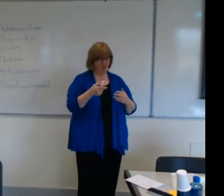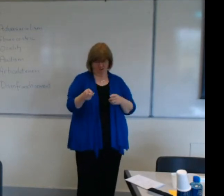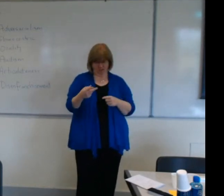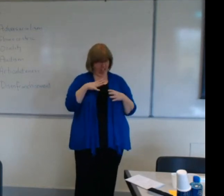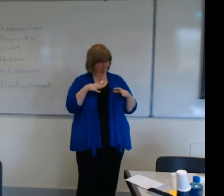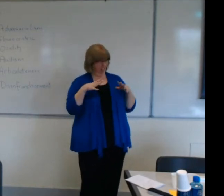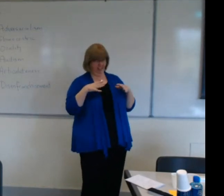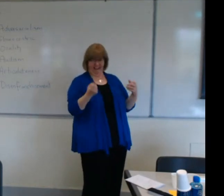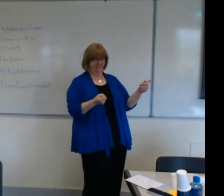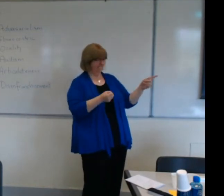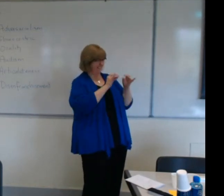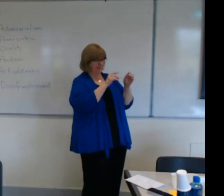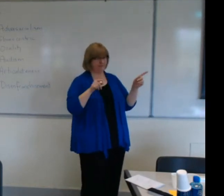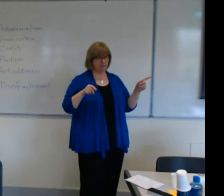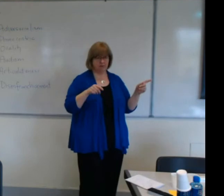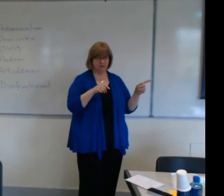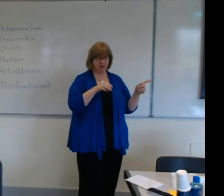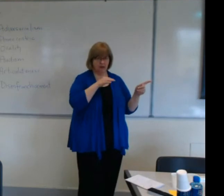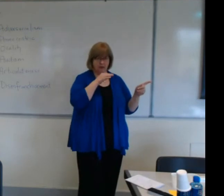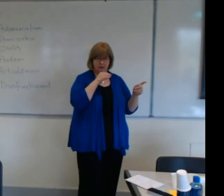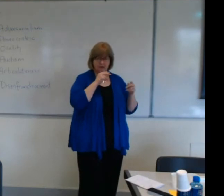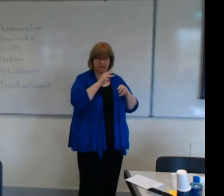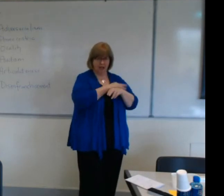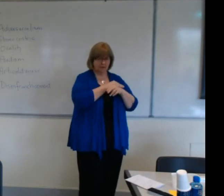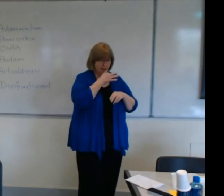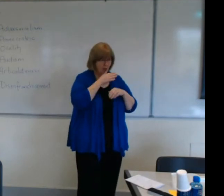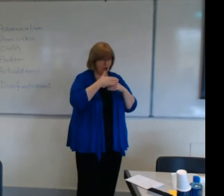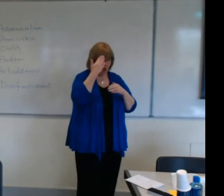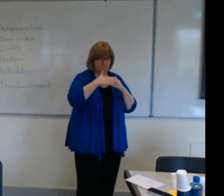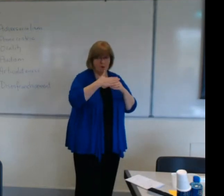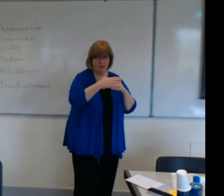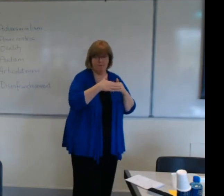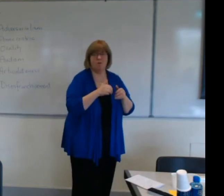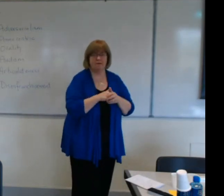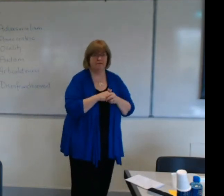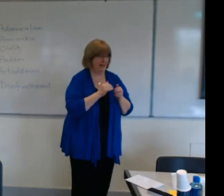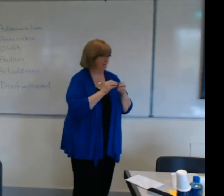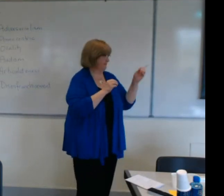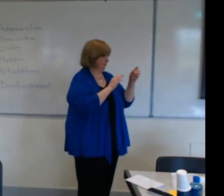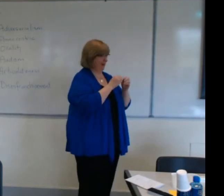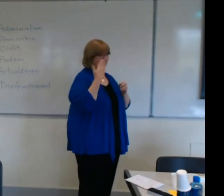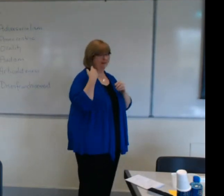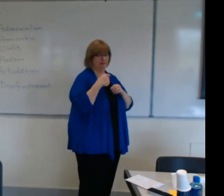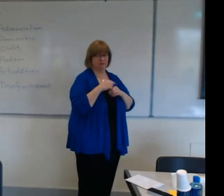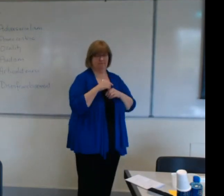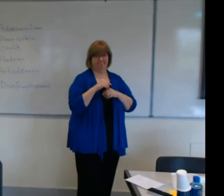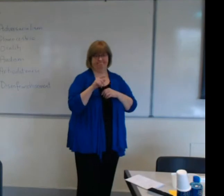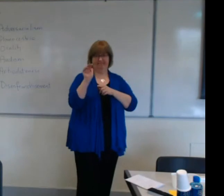have a deaf interpreter, because the assumption is that once you have an interpreter, that just clears the way. But that information is